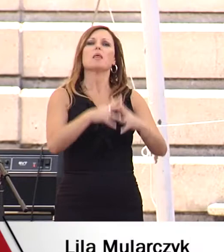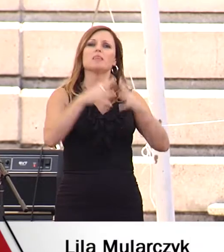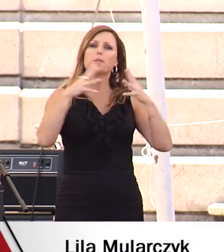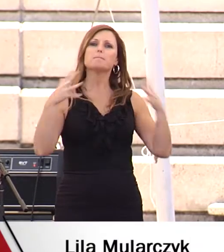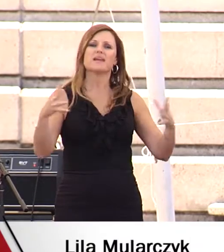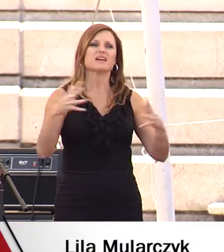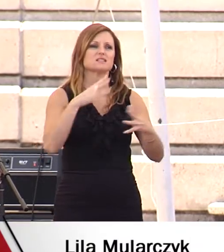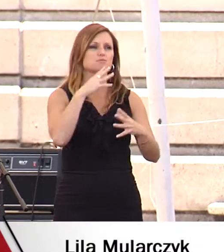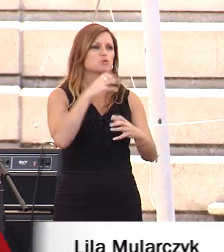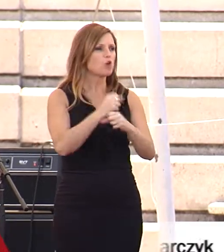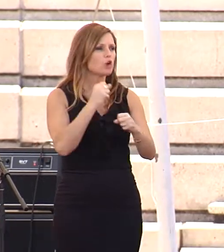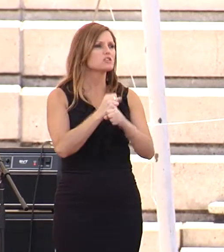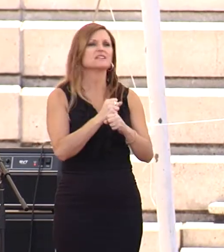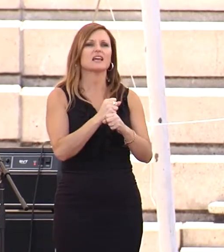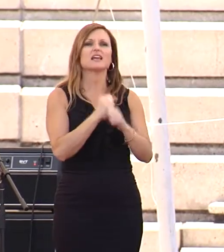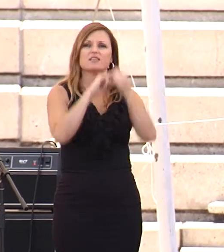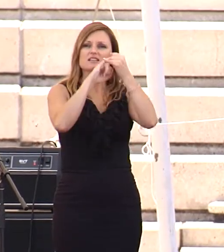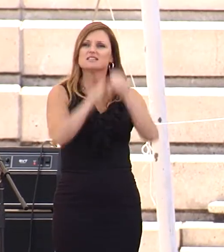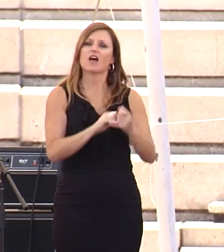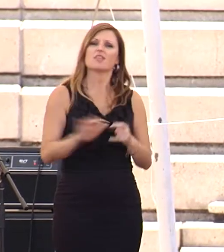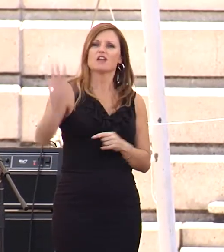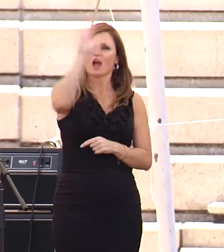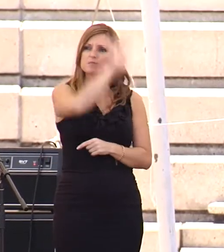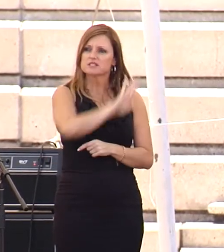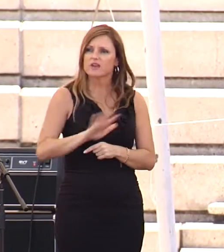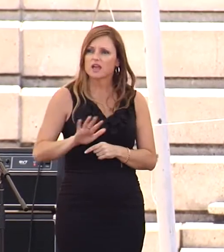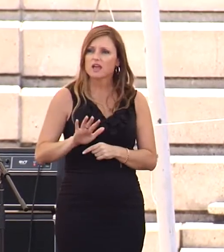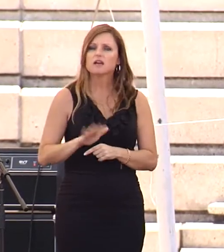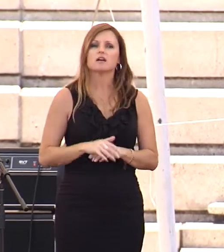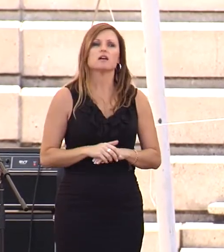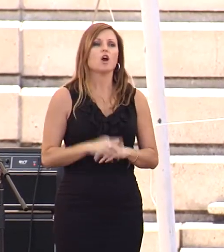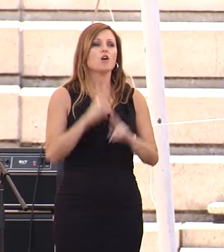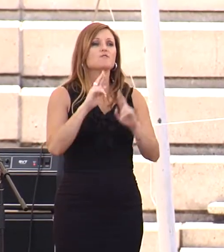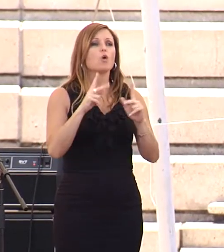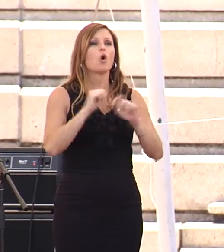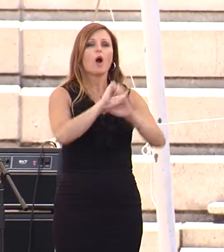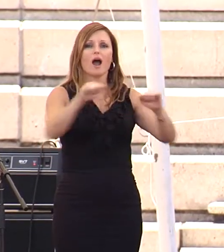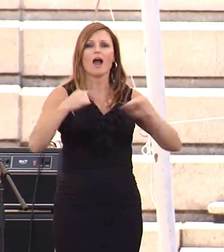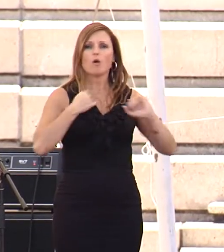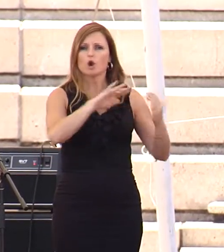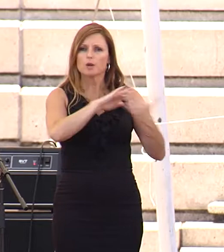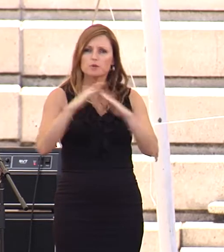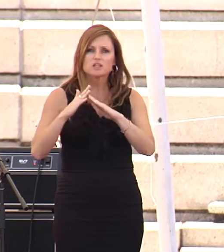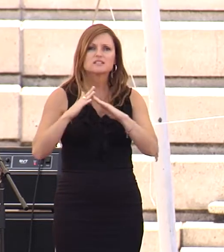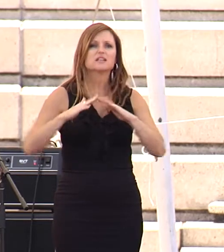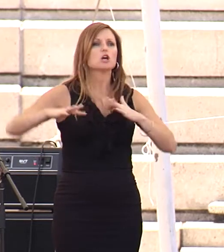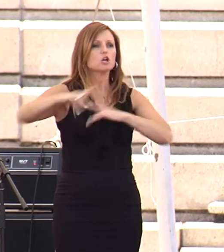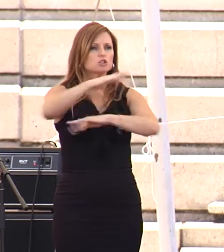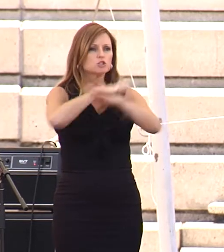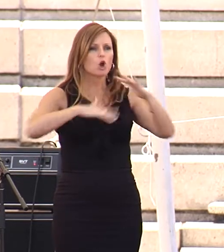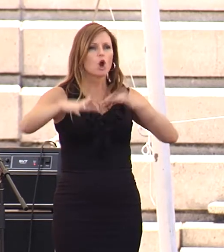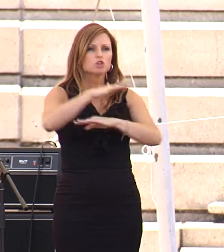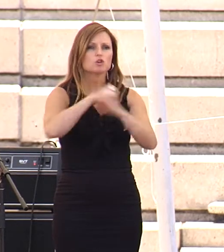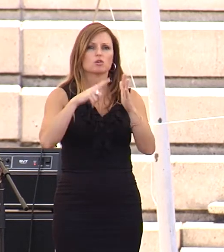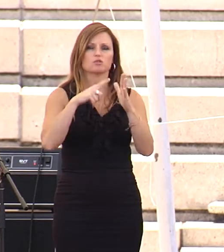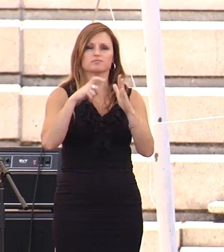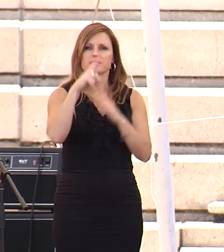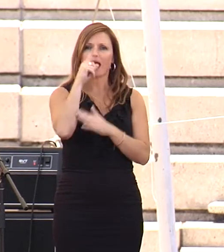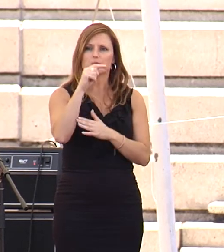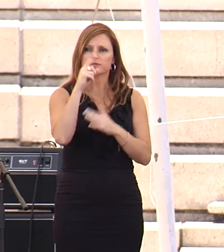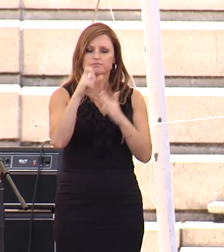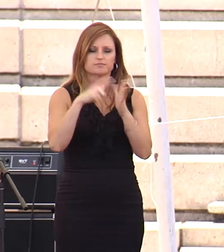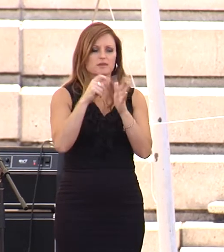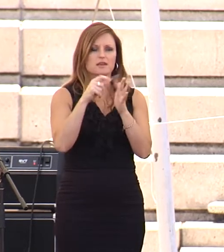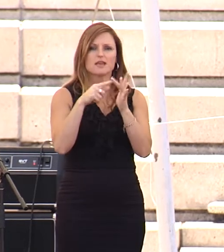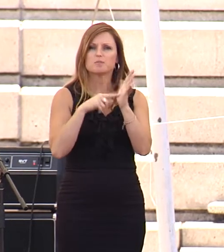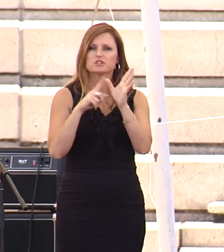bureaucracy in the Southern Hemisphere, for our communities and the social capital and capacity, and importantly, for